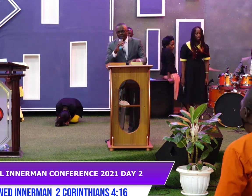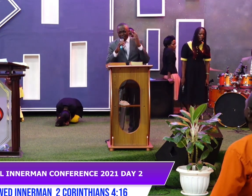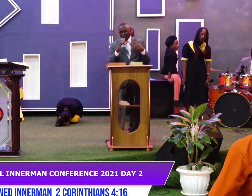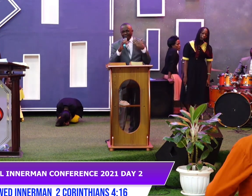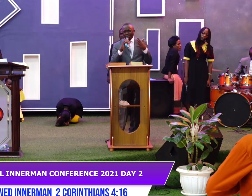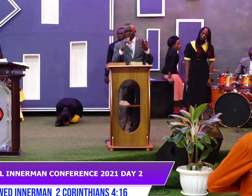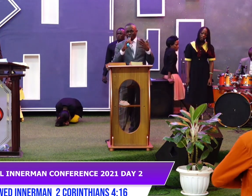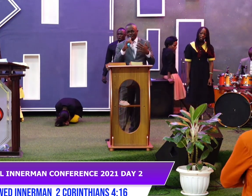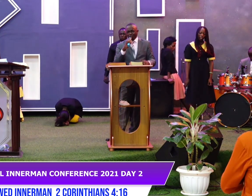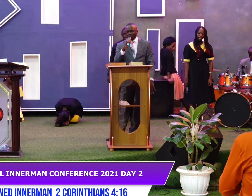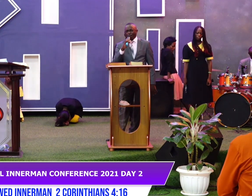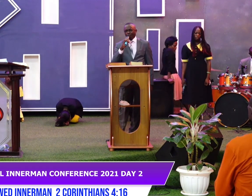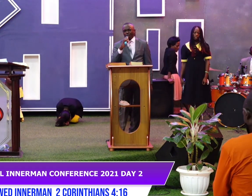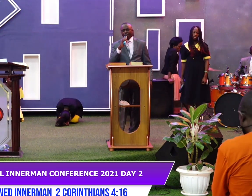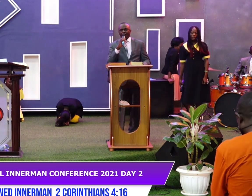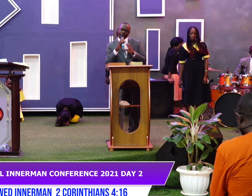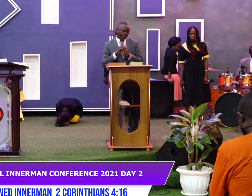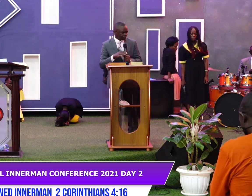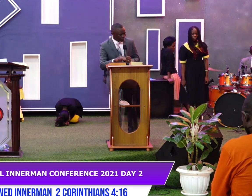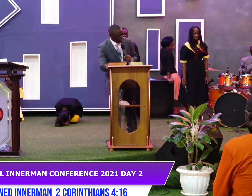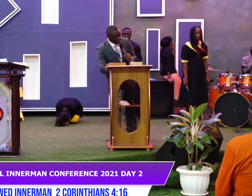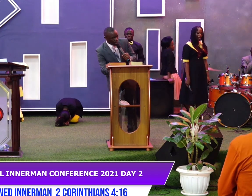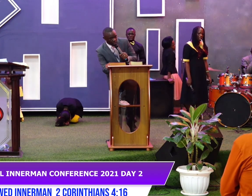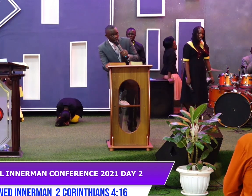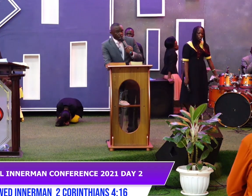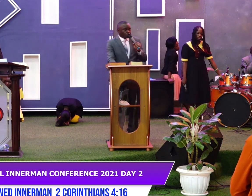biwaanyisibwe bibeera ebirowoozo ebiva gy'oli mukama